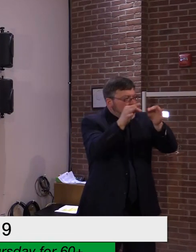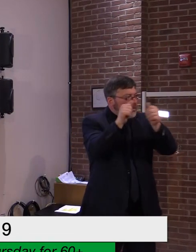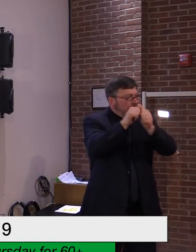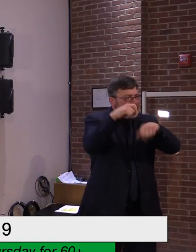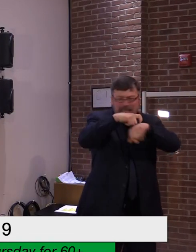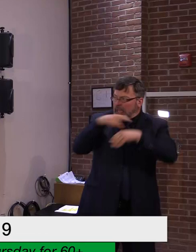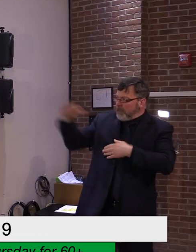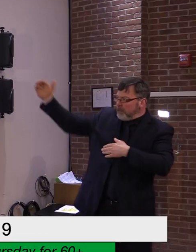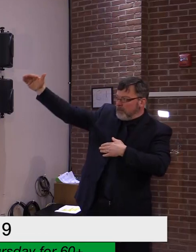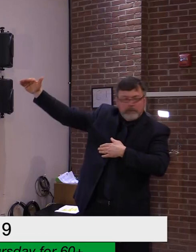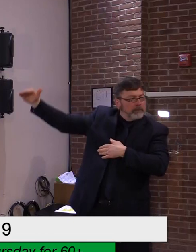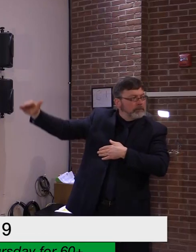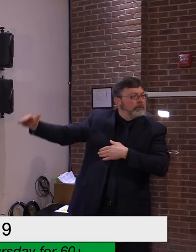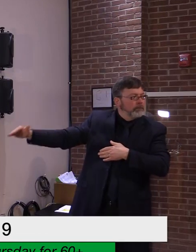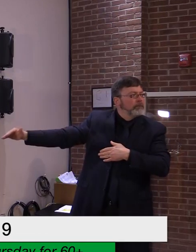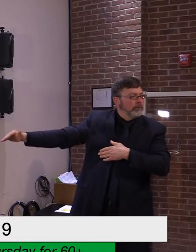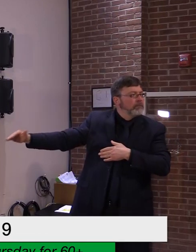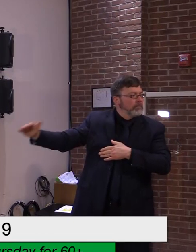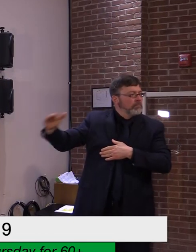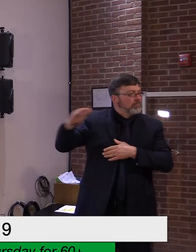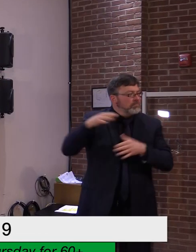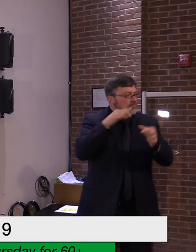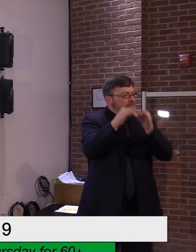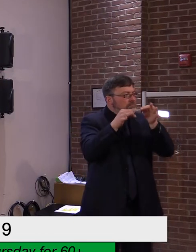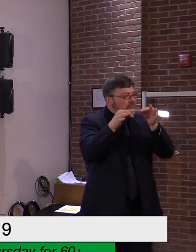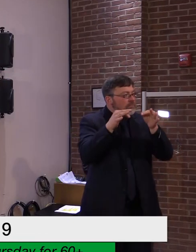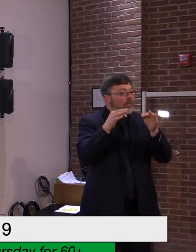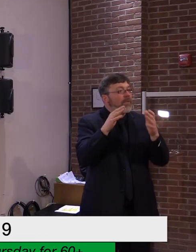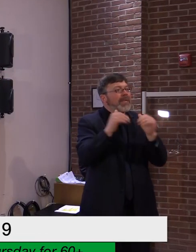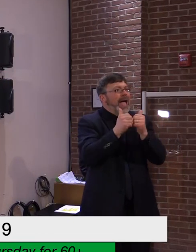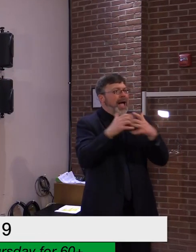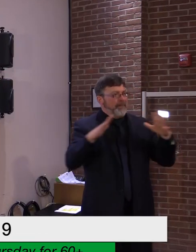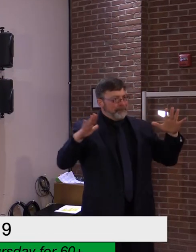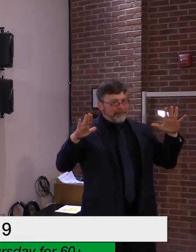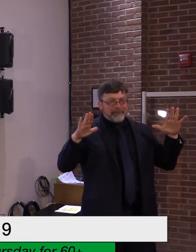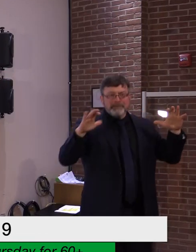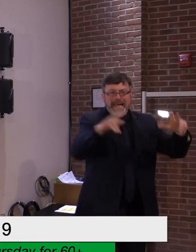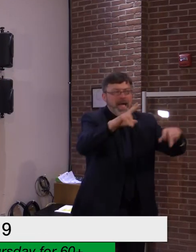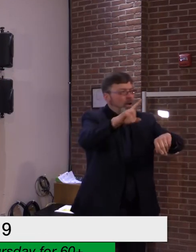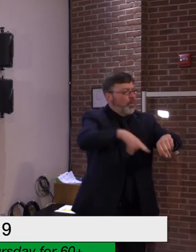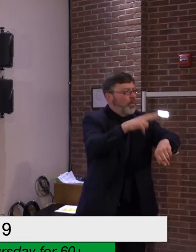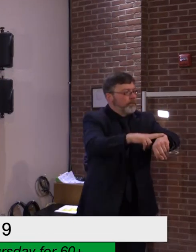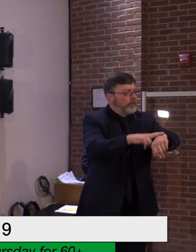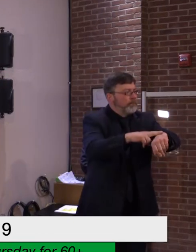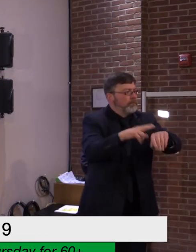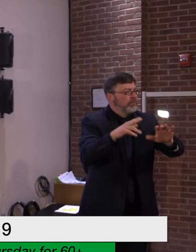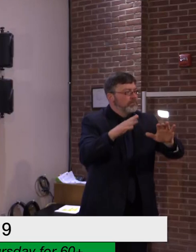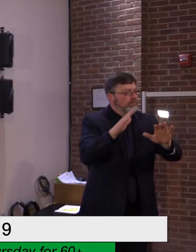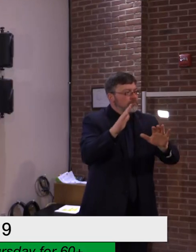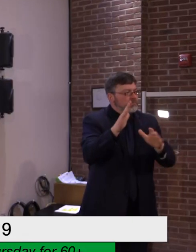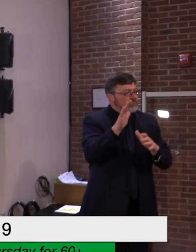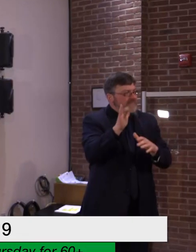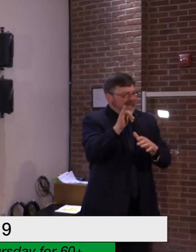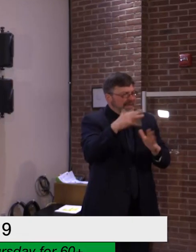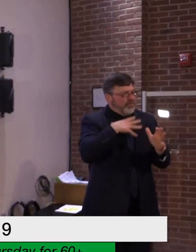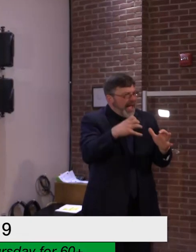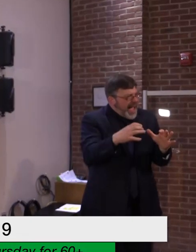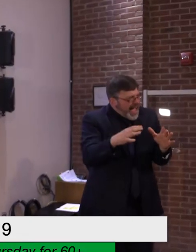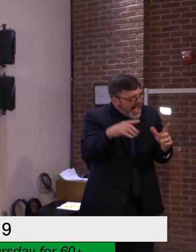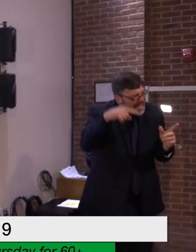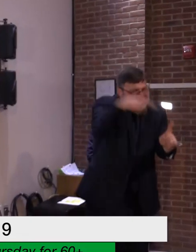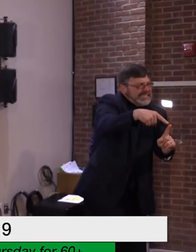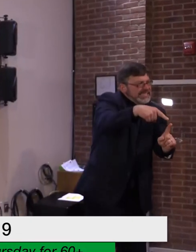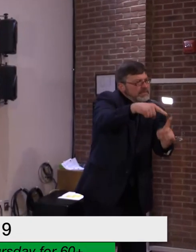us to work towards normalcy. But it's important to remember, even with the vaccines and the number of vaccines